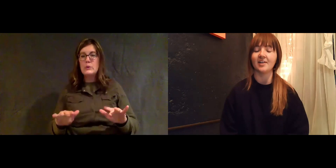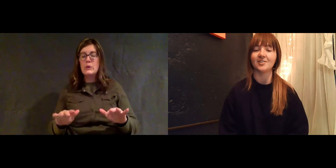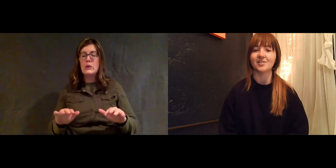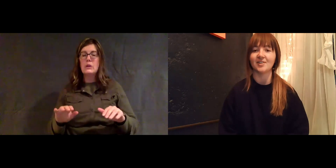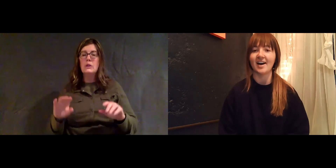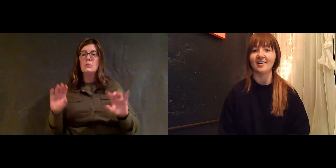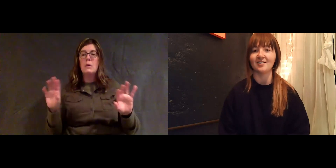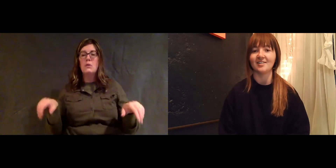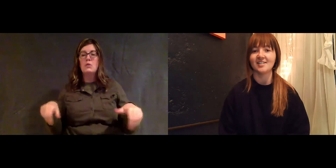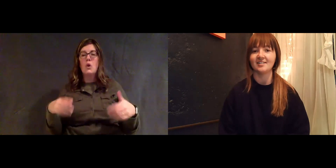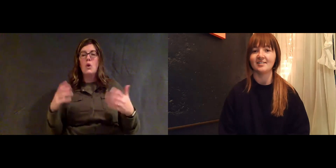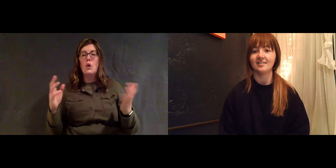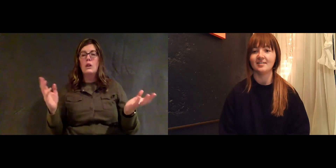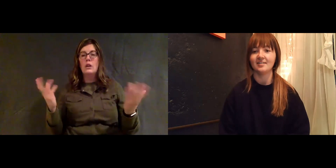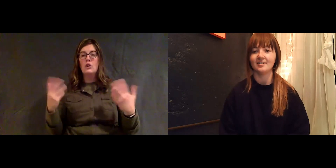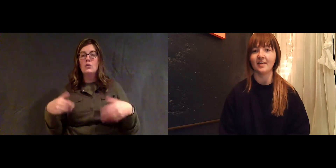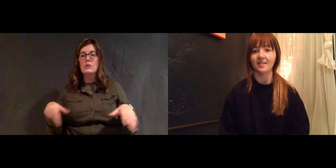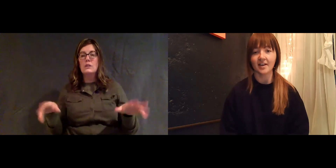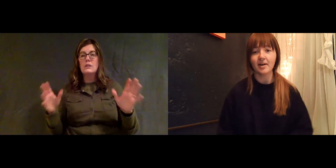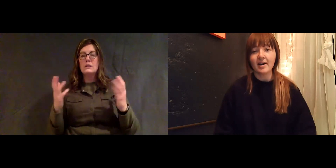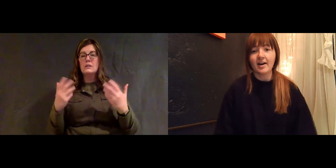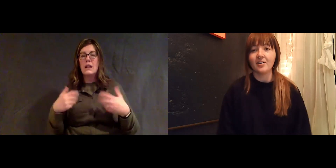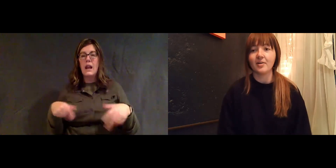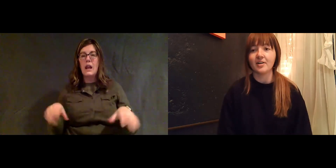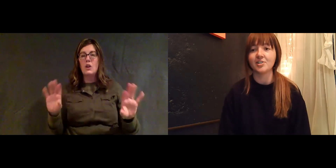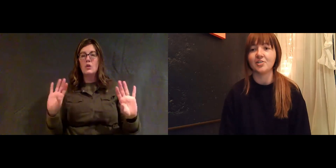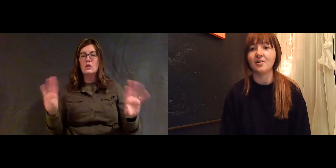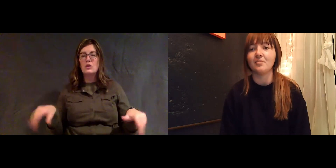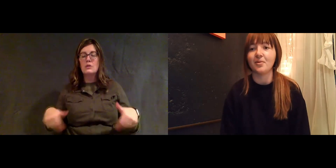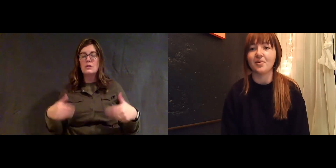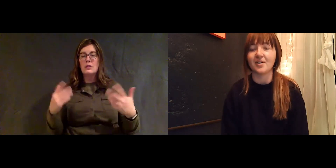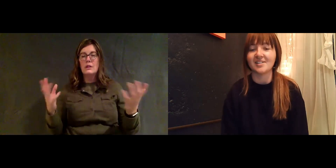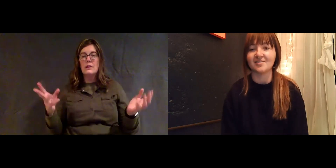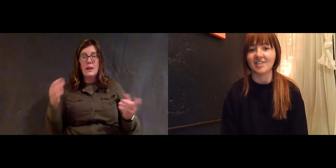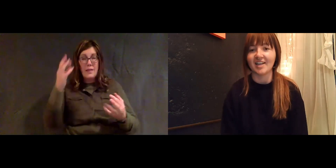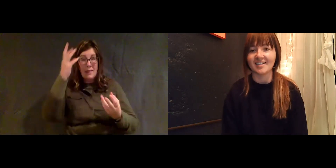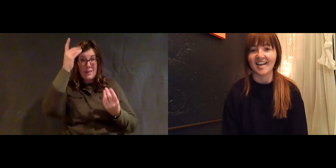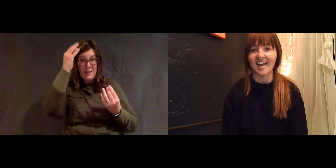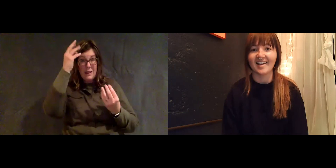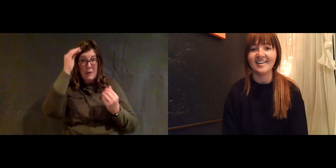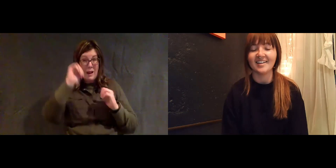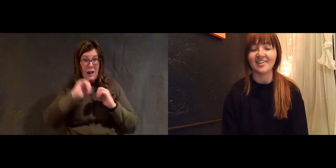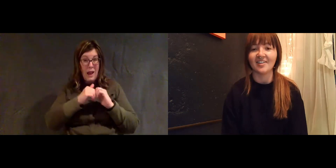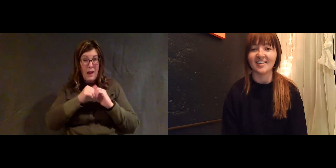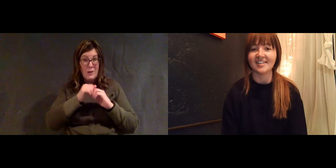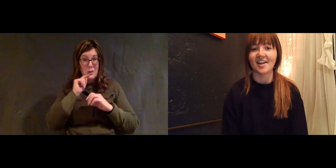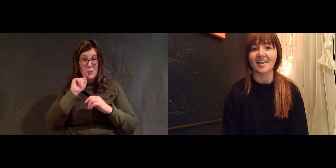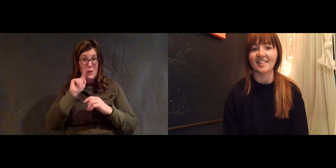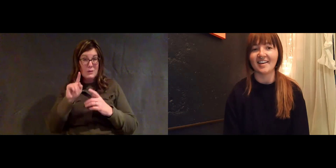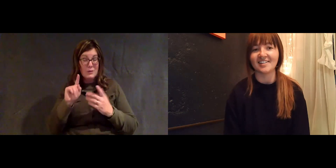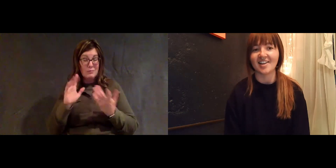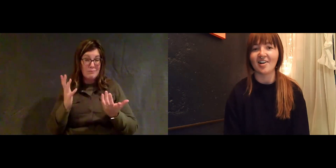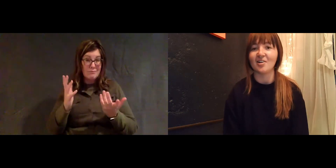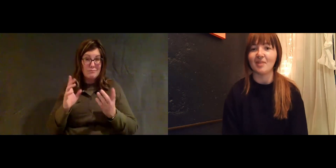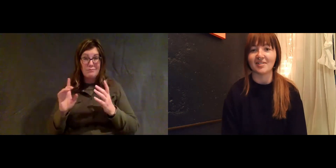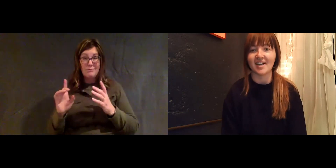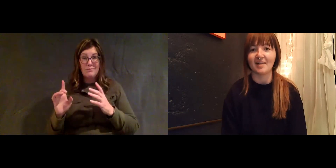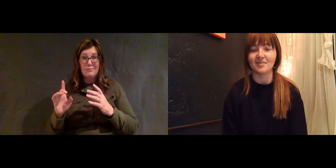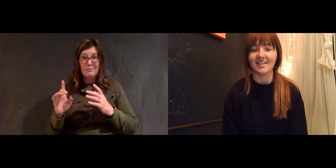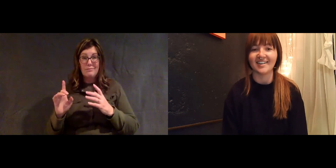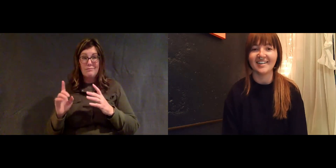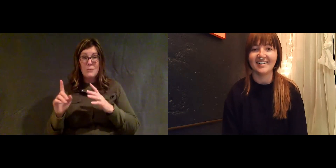and ankles around. And think about how you want to show up with the rest of your day today and all the exciting things that are